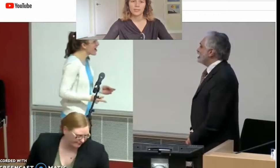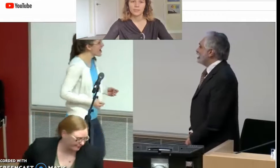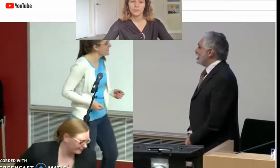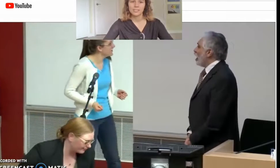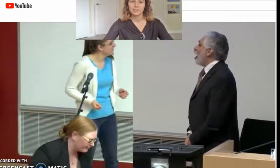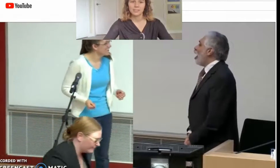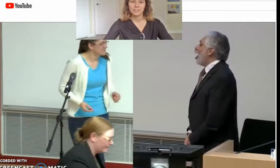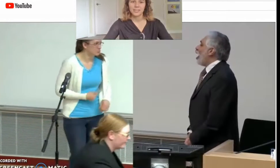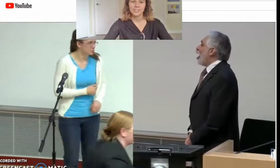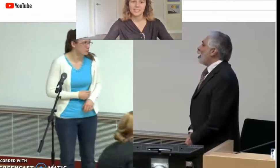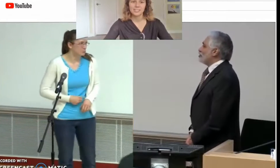Hello, I see a friendly face.